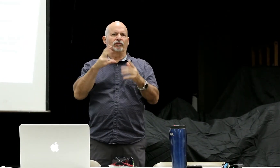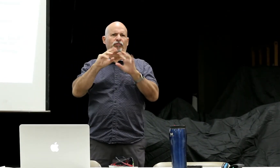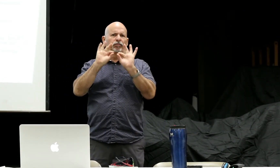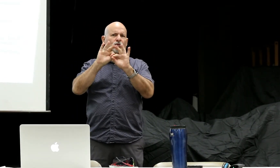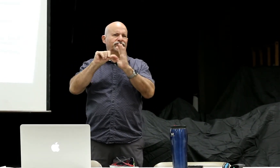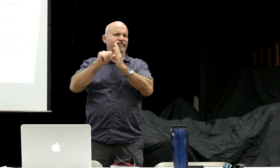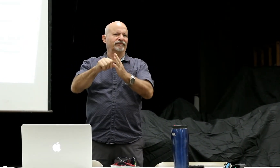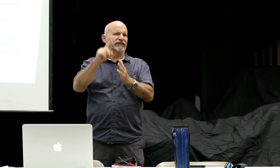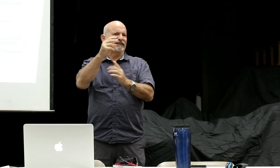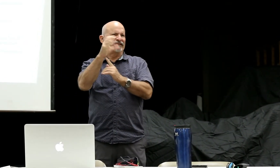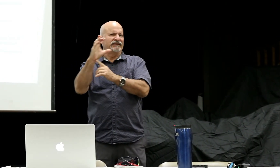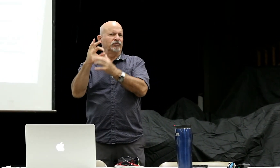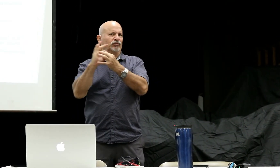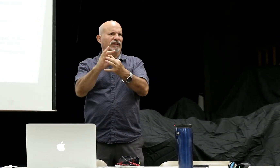Thank you. You're welcome.